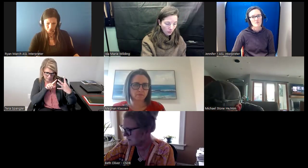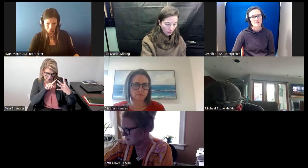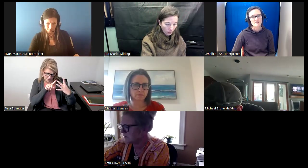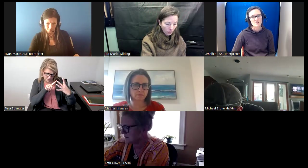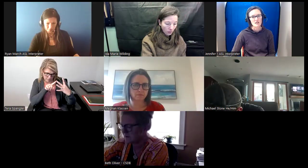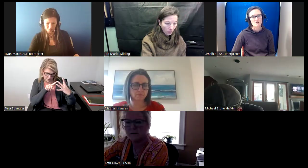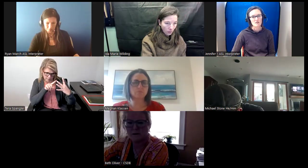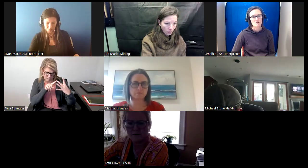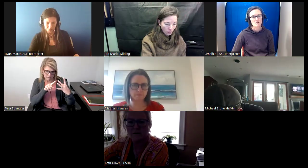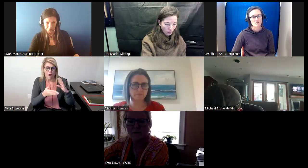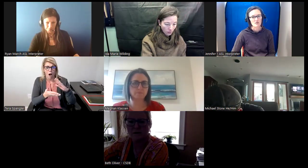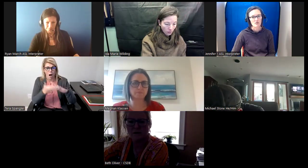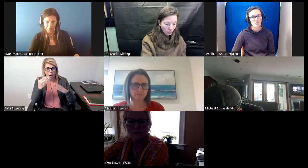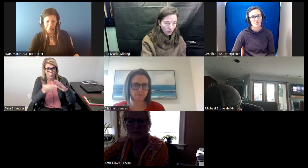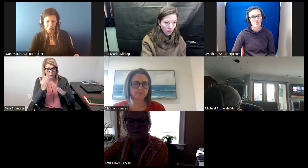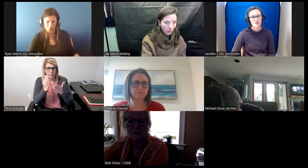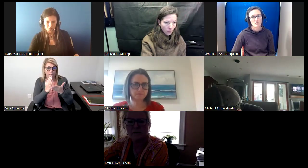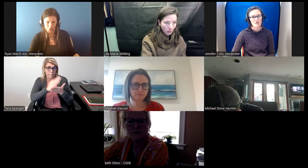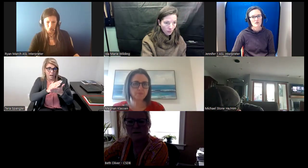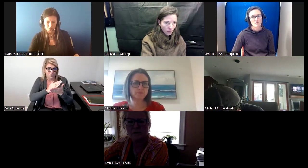staff compensation,